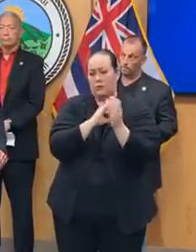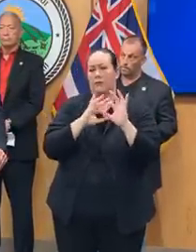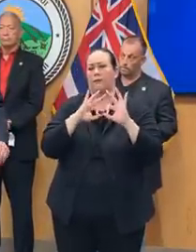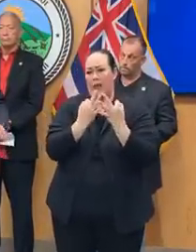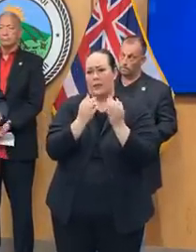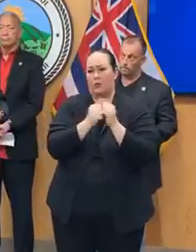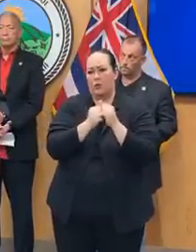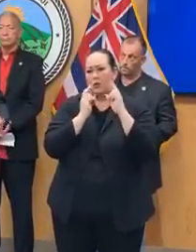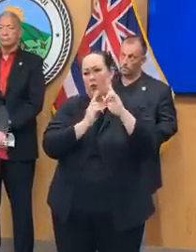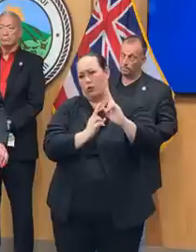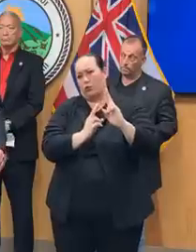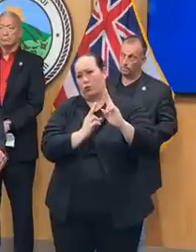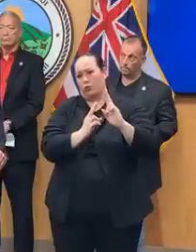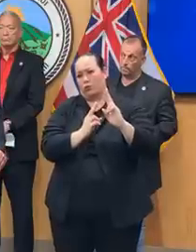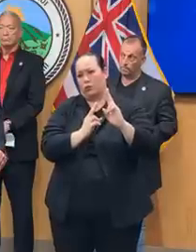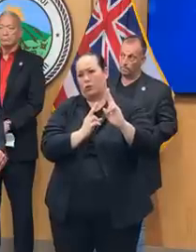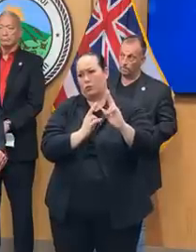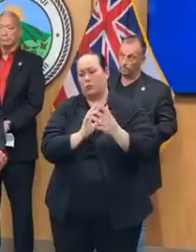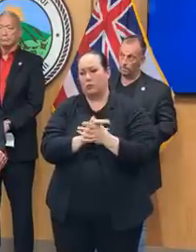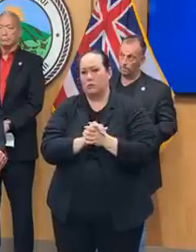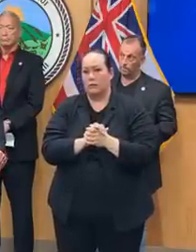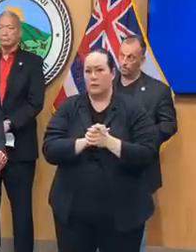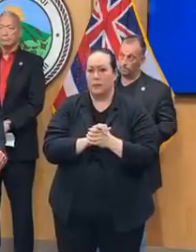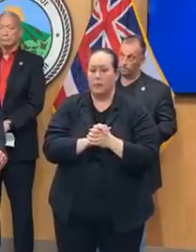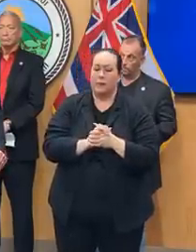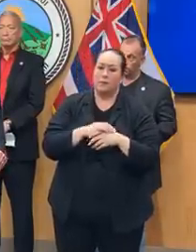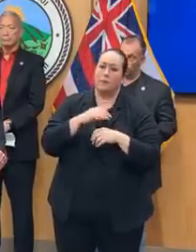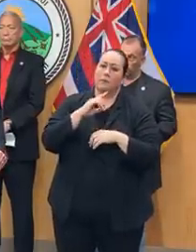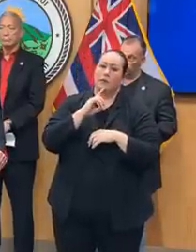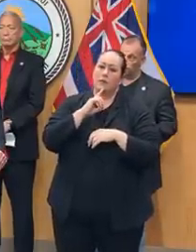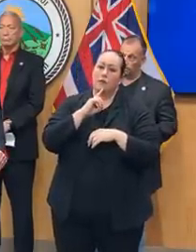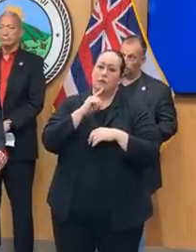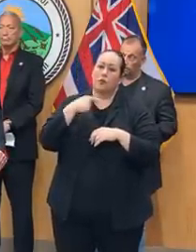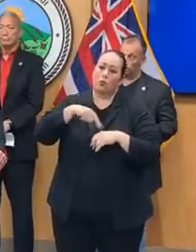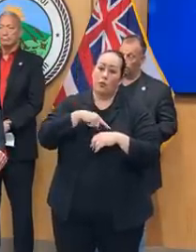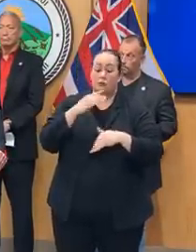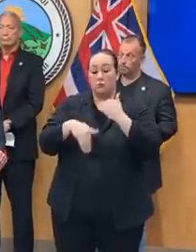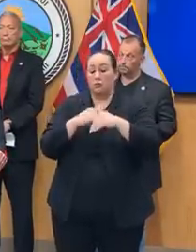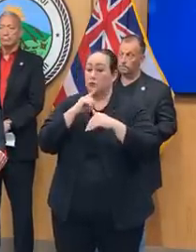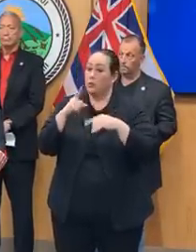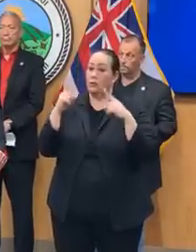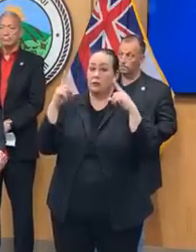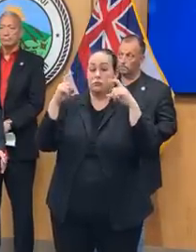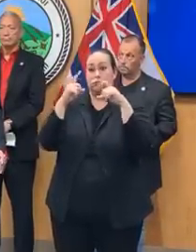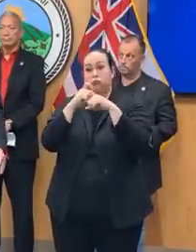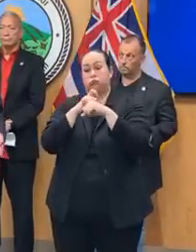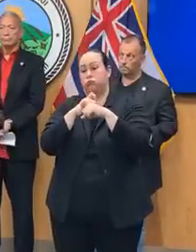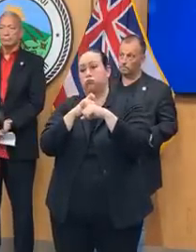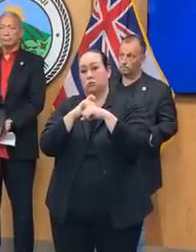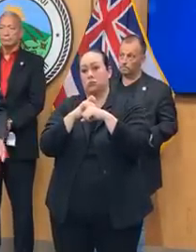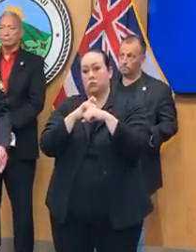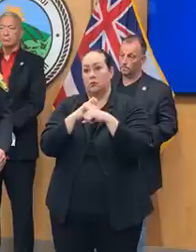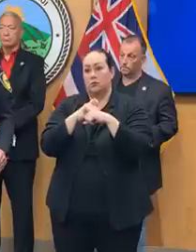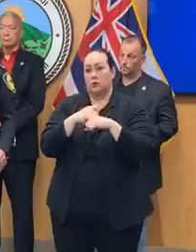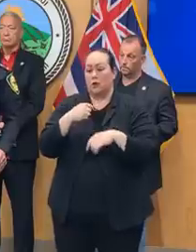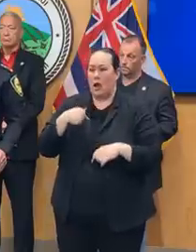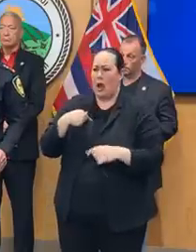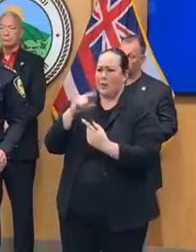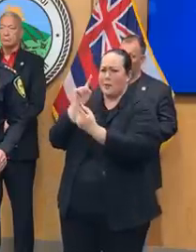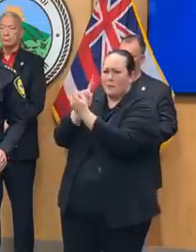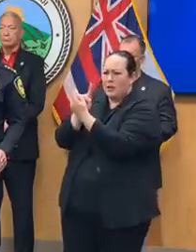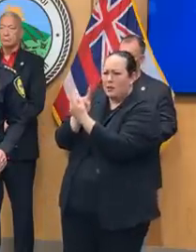so as we proceed to do that, it's very complex, but I got to tell you, I met with them. I'm also the coroner, for